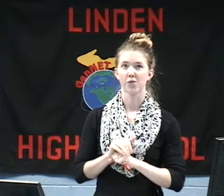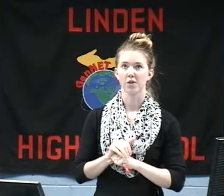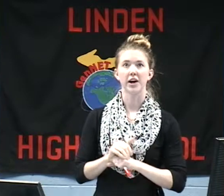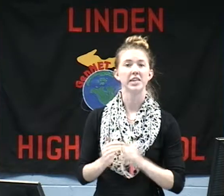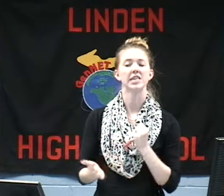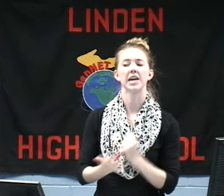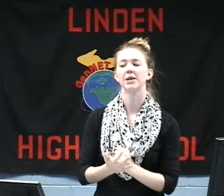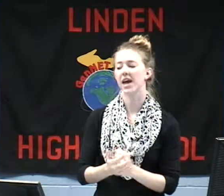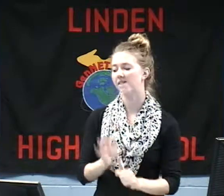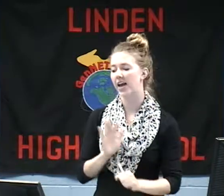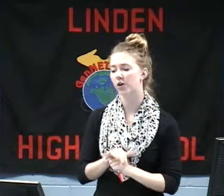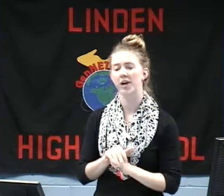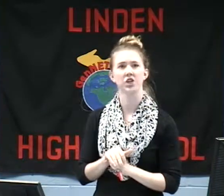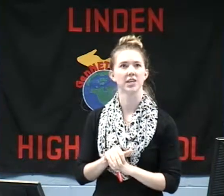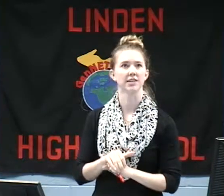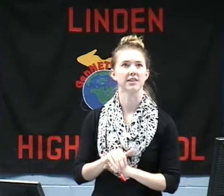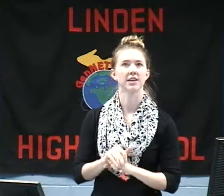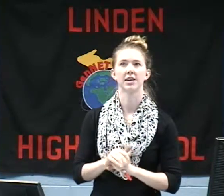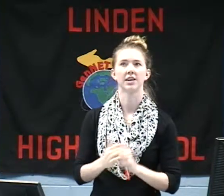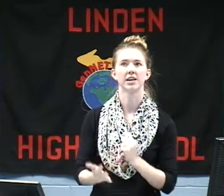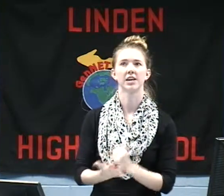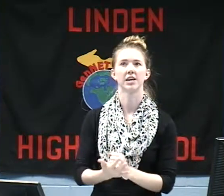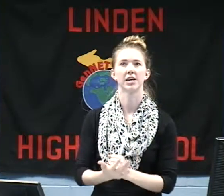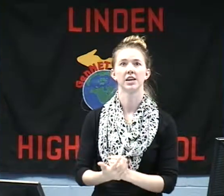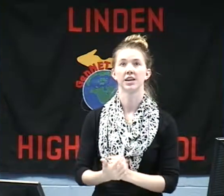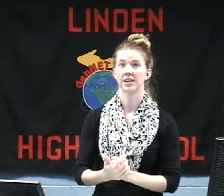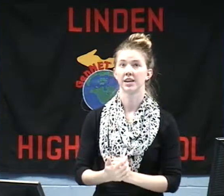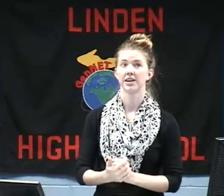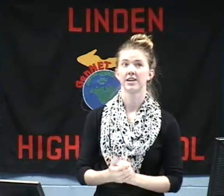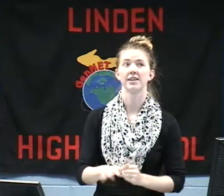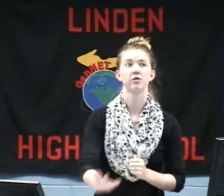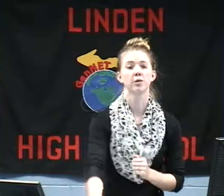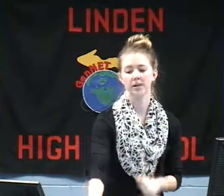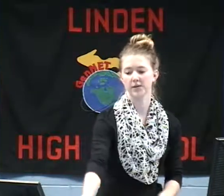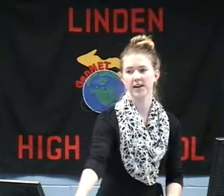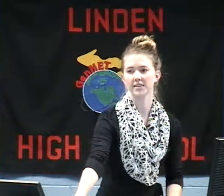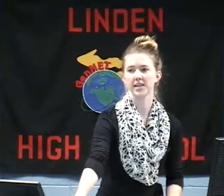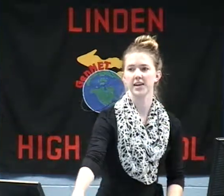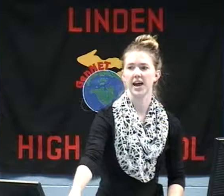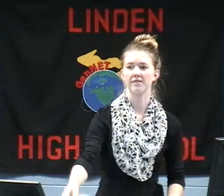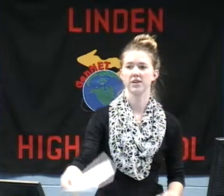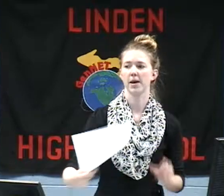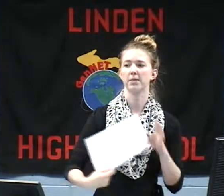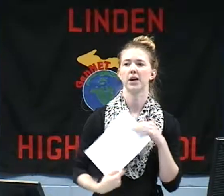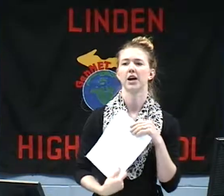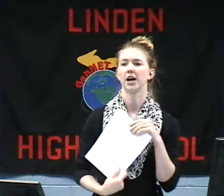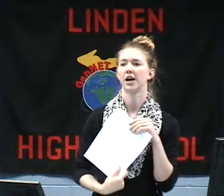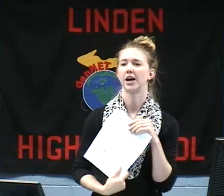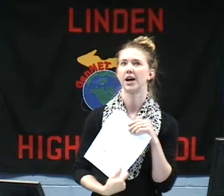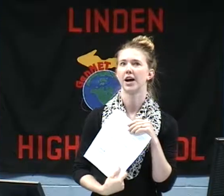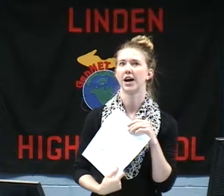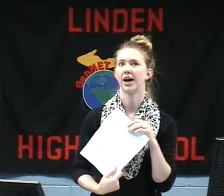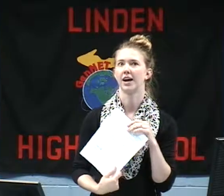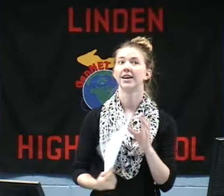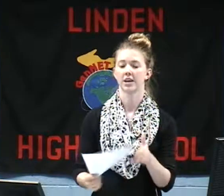All right, does anybody have any questions? Does everybody, besides Lyndon, have this paper?